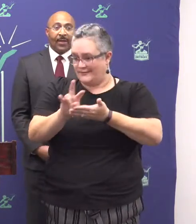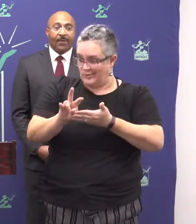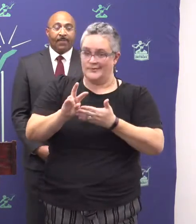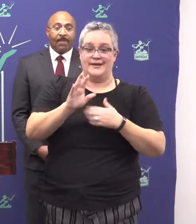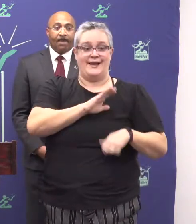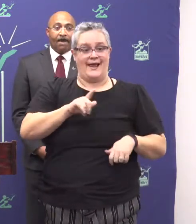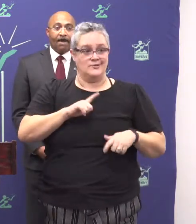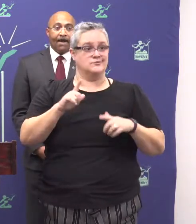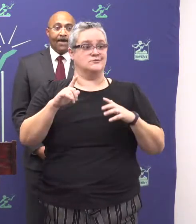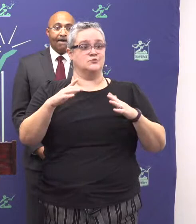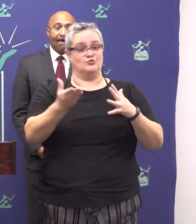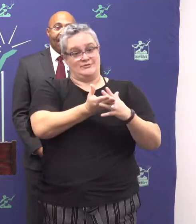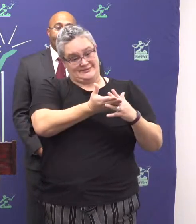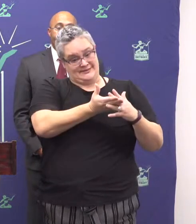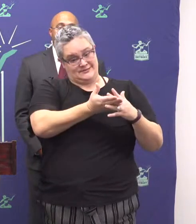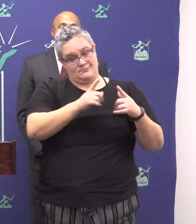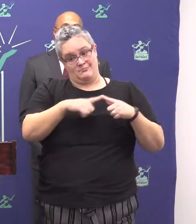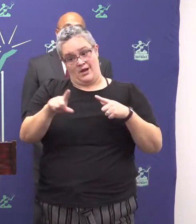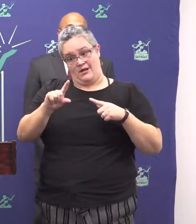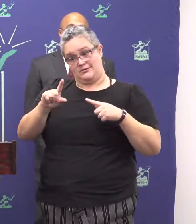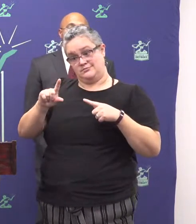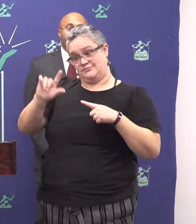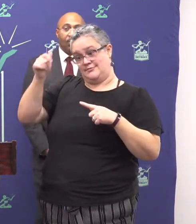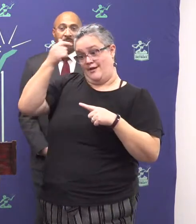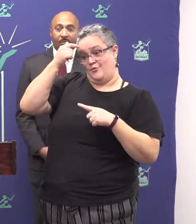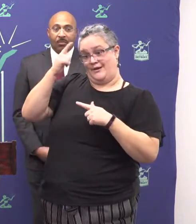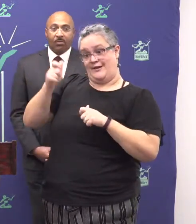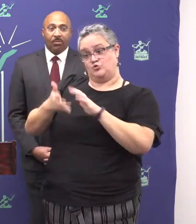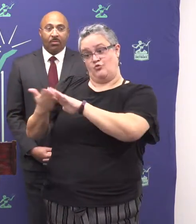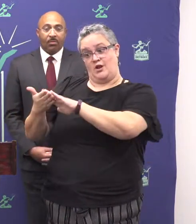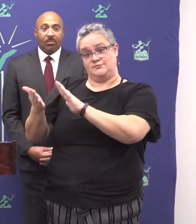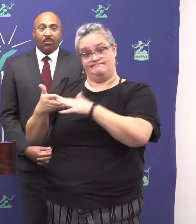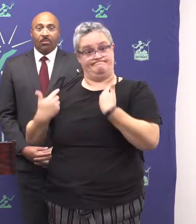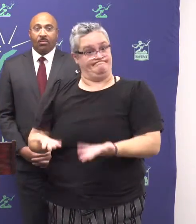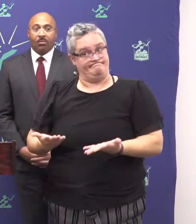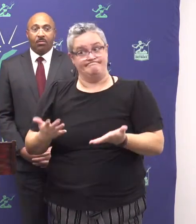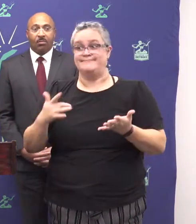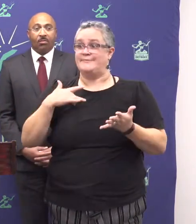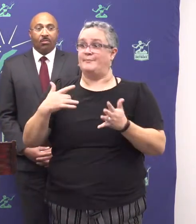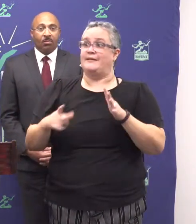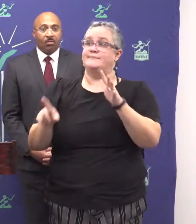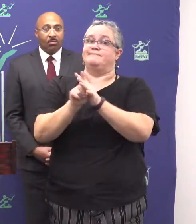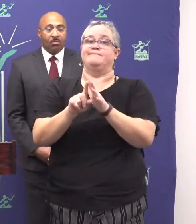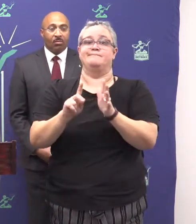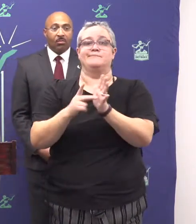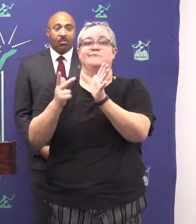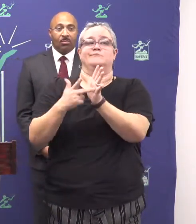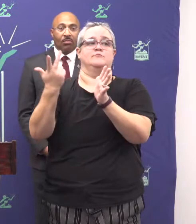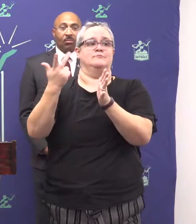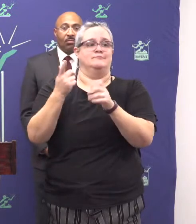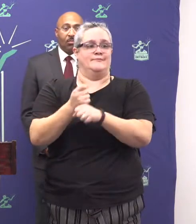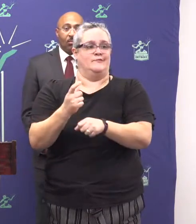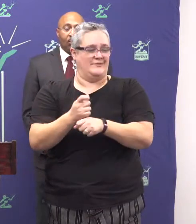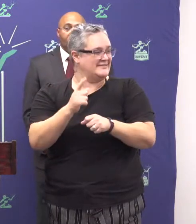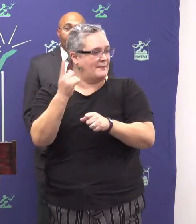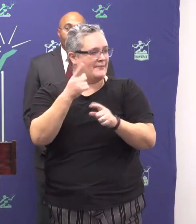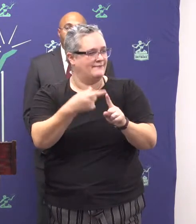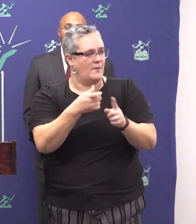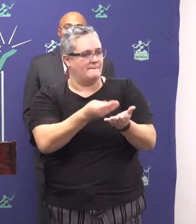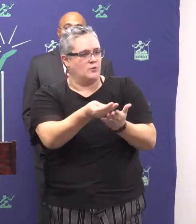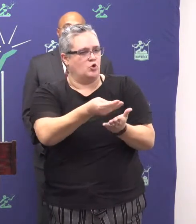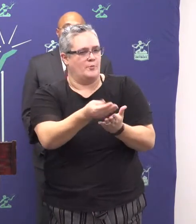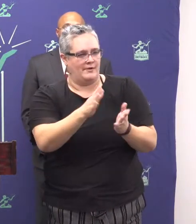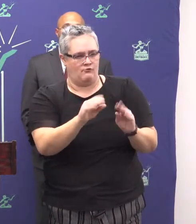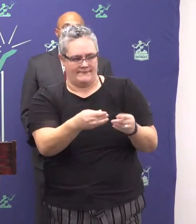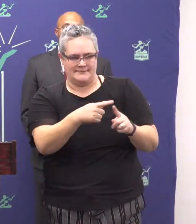the business of government goes on. So, but I would say probably 2-3 times a year is my guess. Somebody in procurement could probably look it up for you. But it's not a